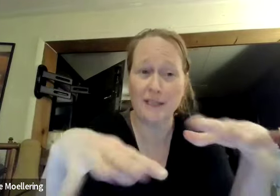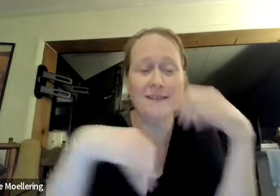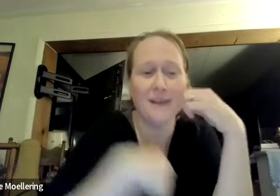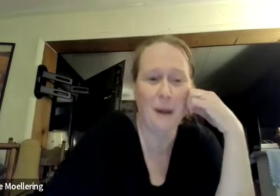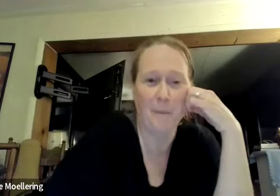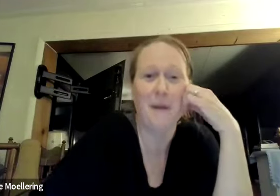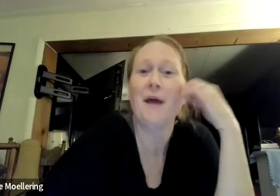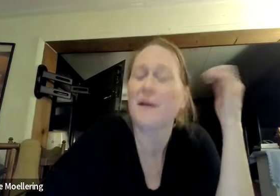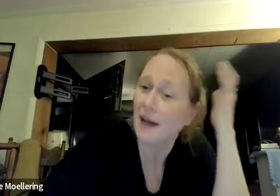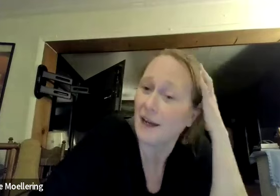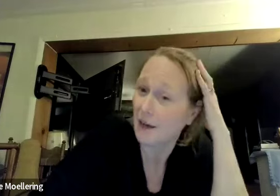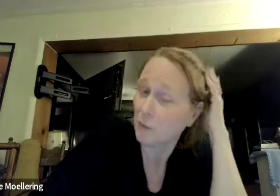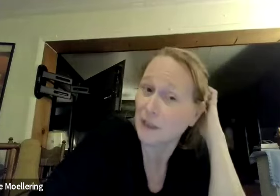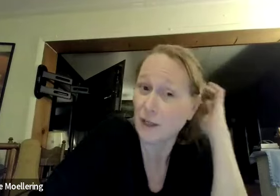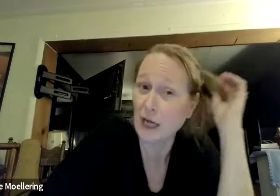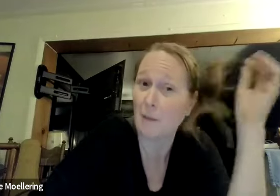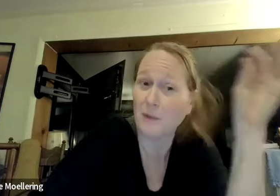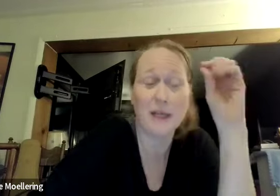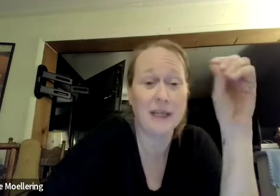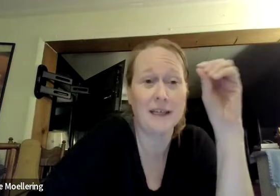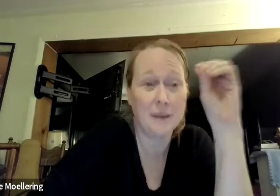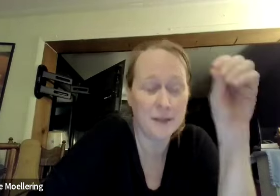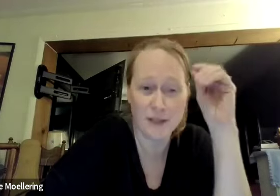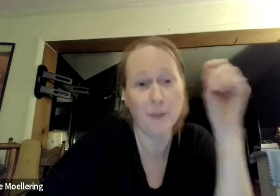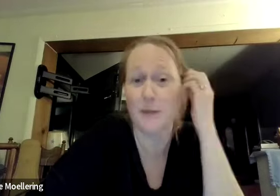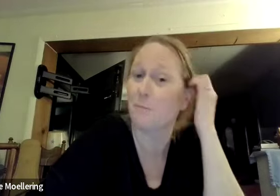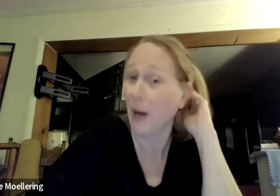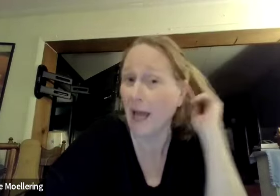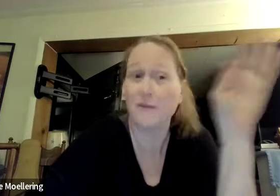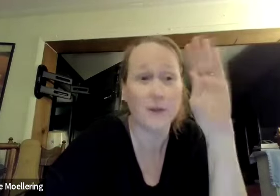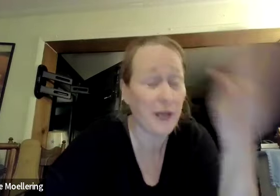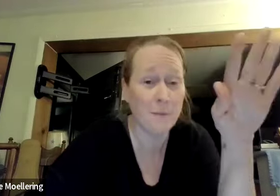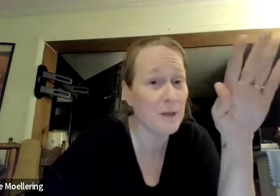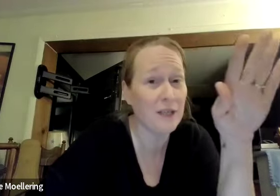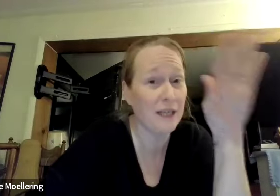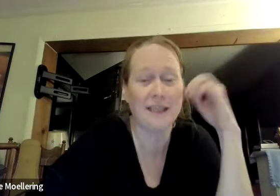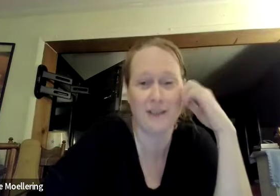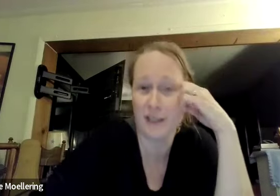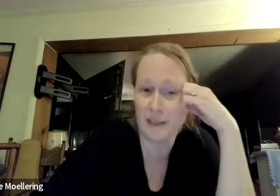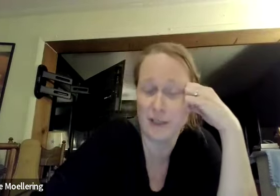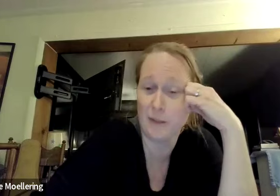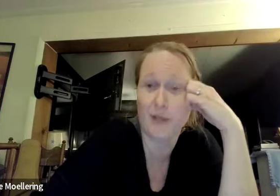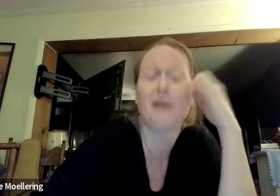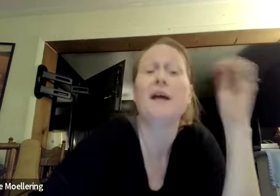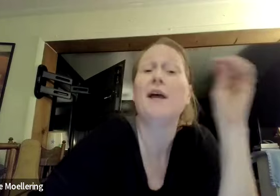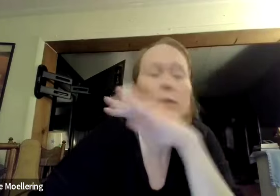person. I have a really hard time looking at images in books. But if you're the kind of person that can look at an image in a book, we